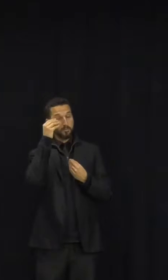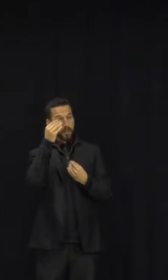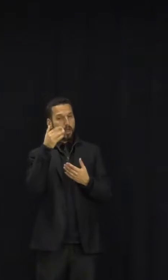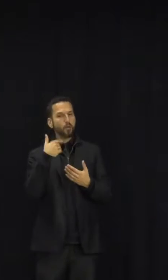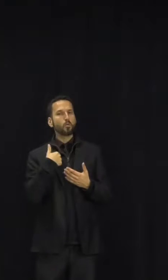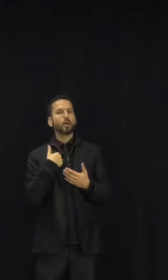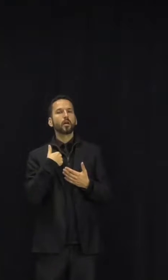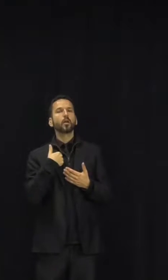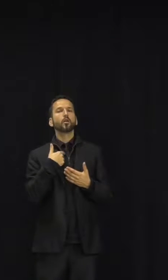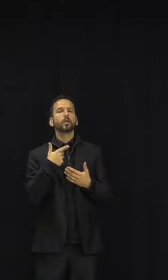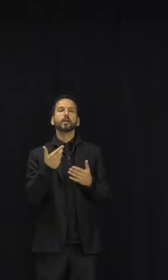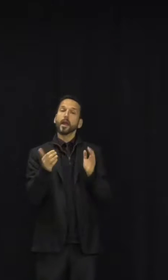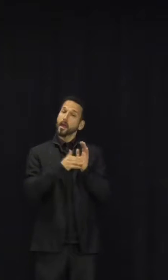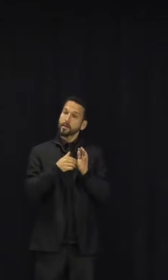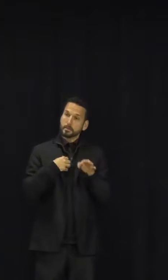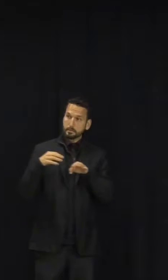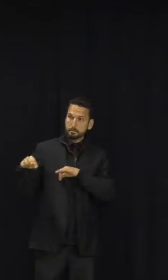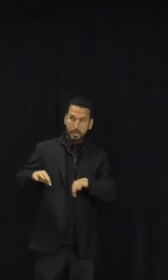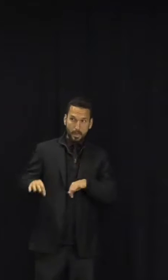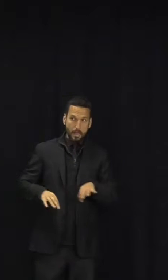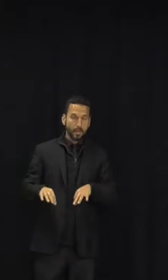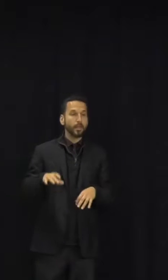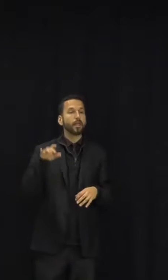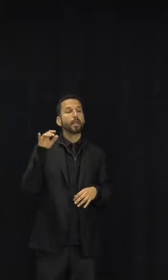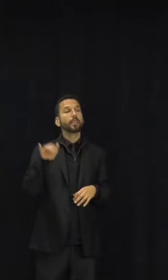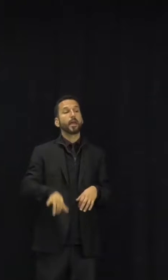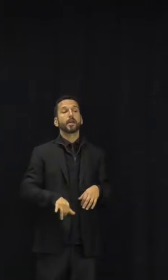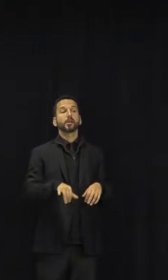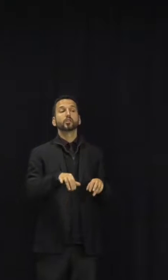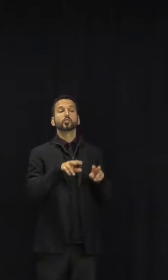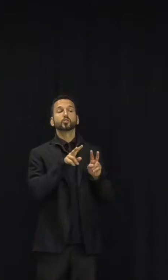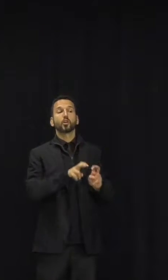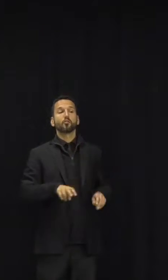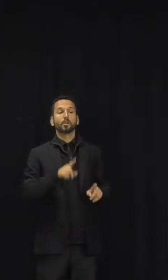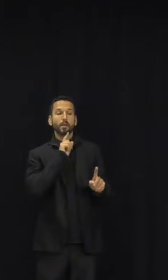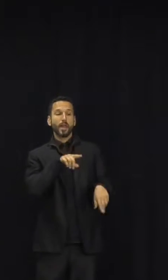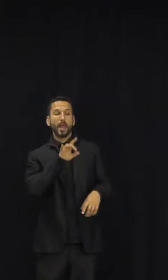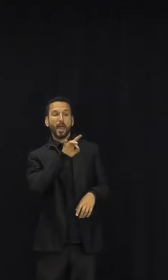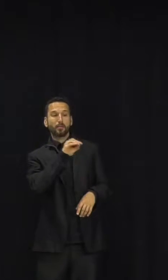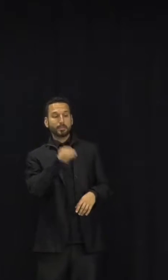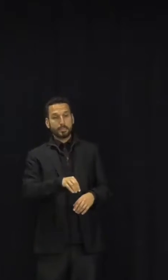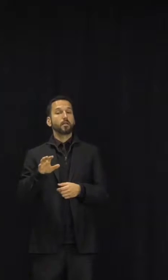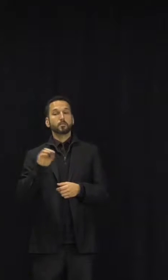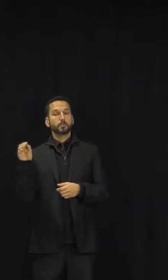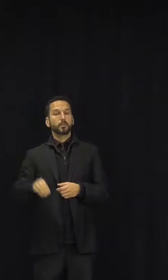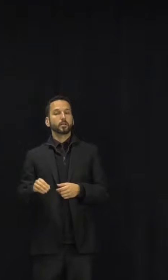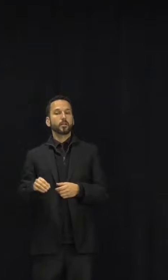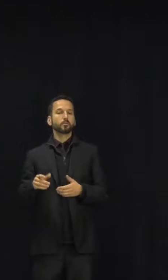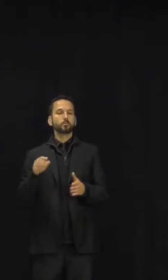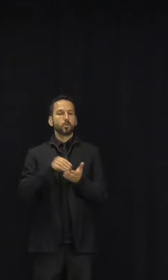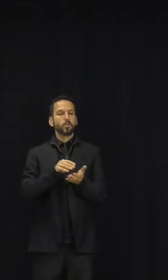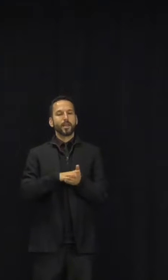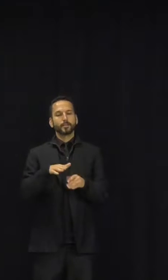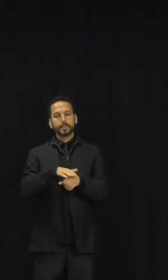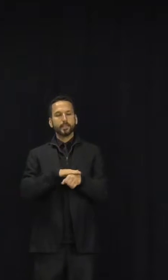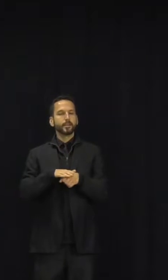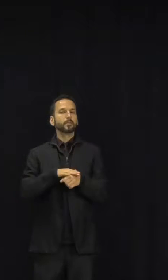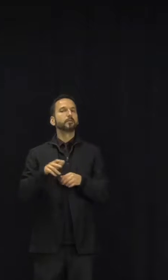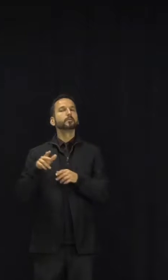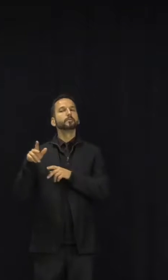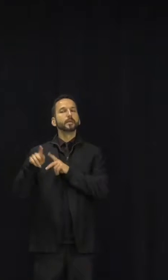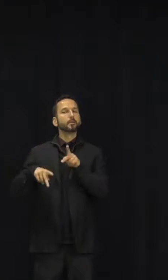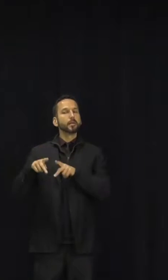professionals by creating a program to capture experiences, many programs to capture experiences. Thank